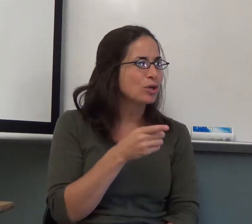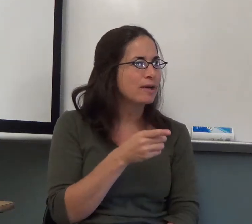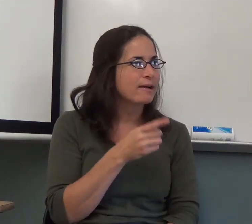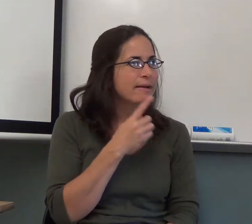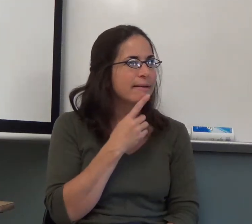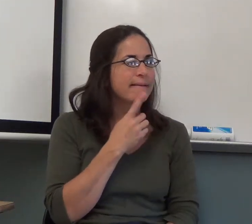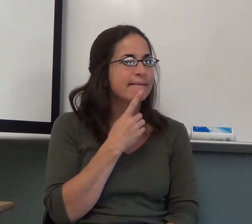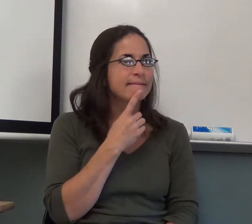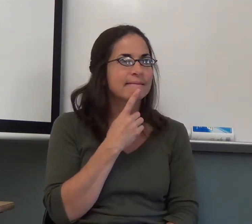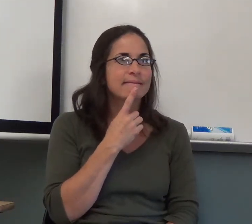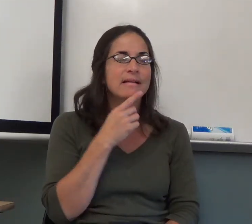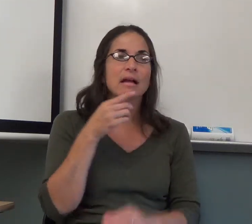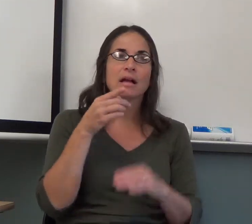Comma after what?